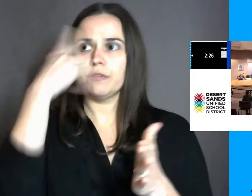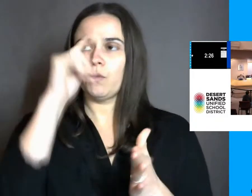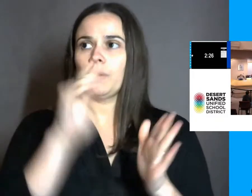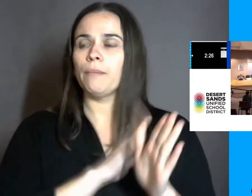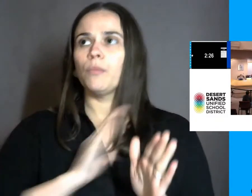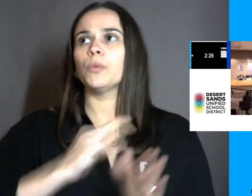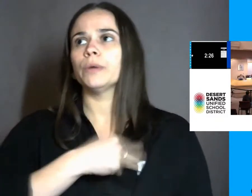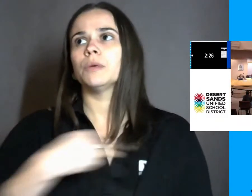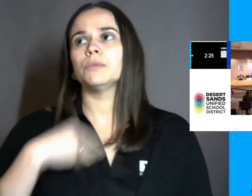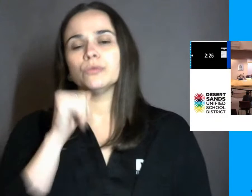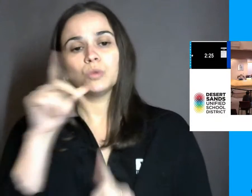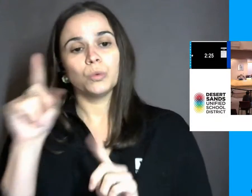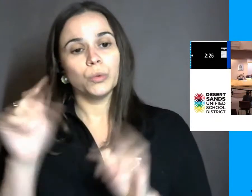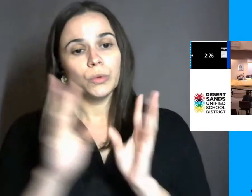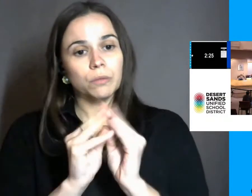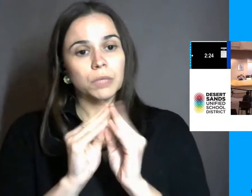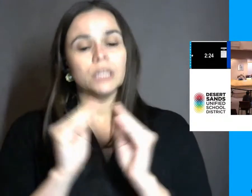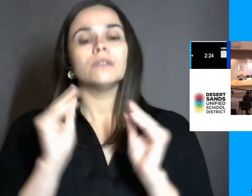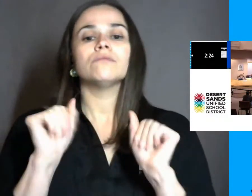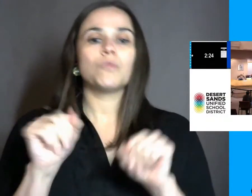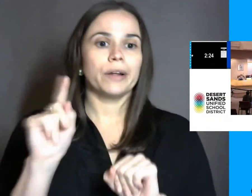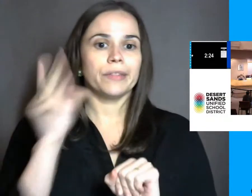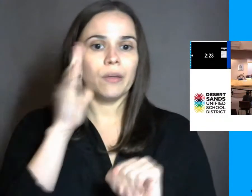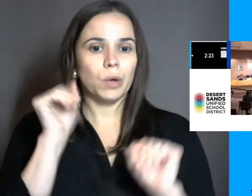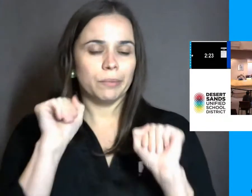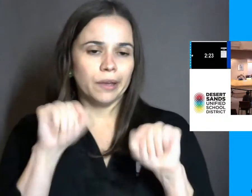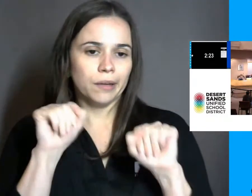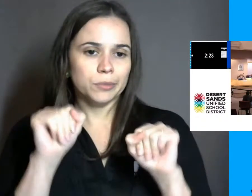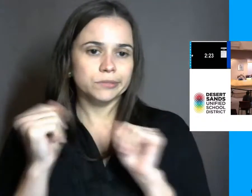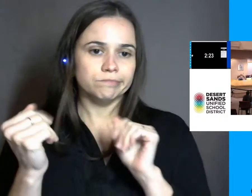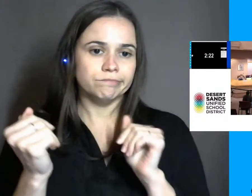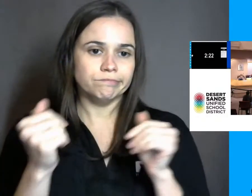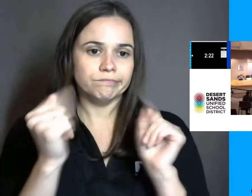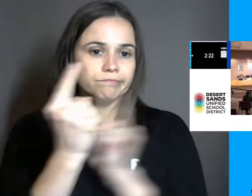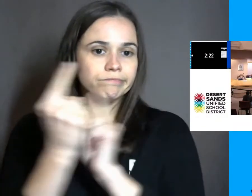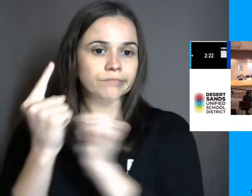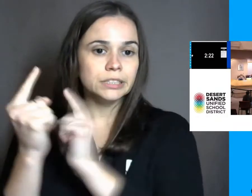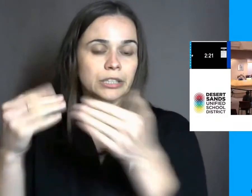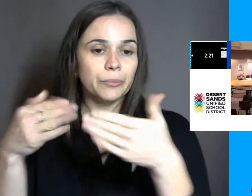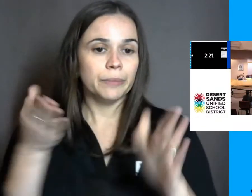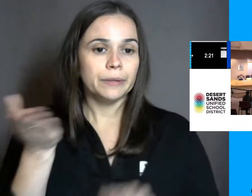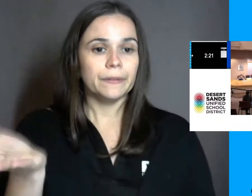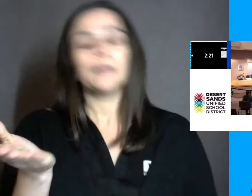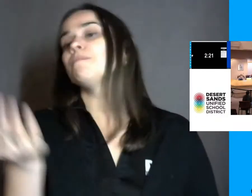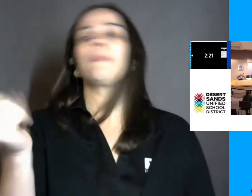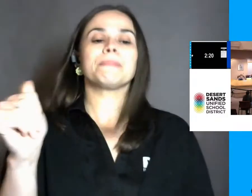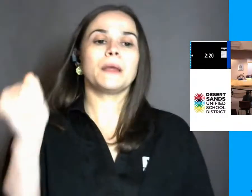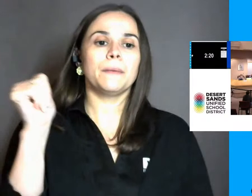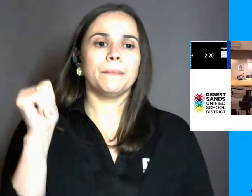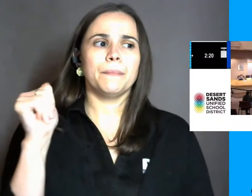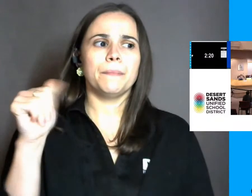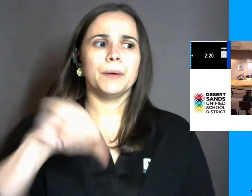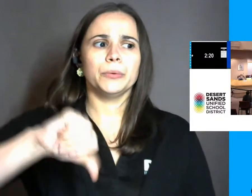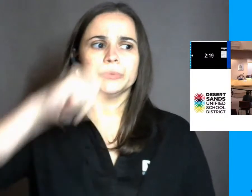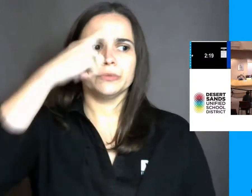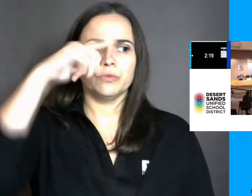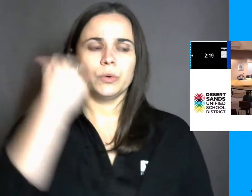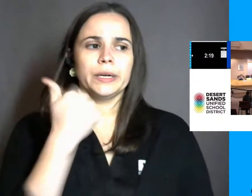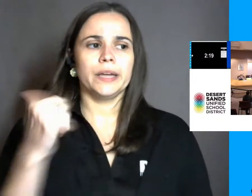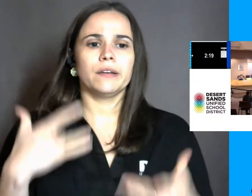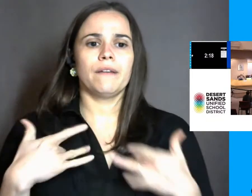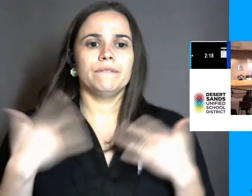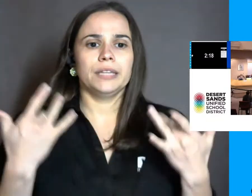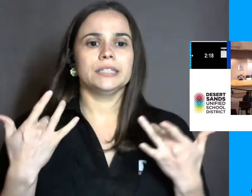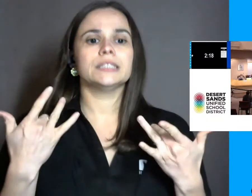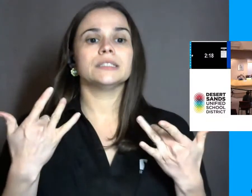they are accessible to the public at those events. Opposed to any and all attempts to require DSUSD students and employees to